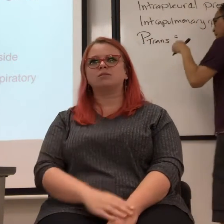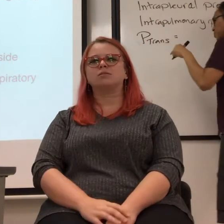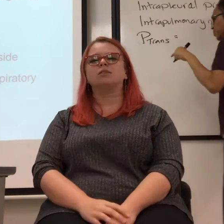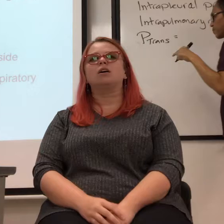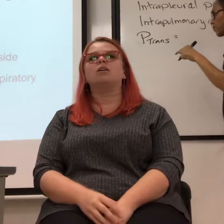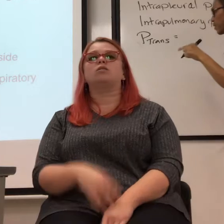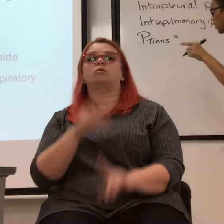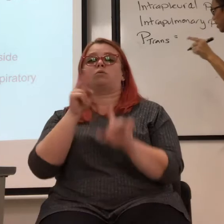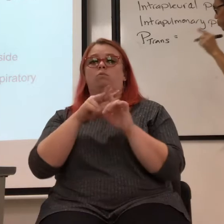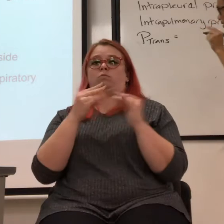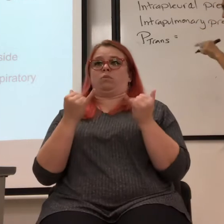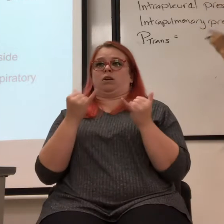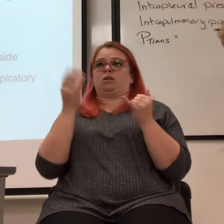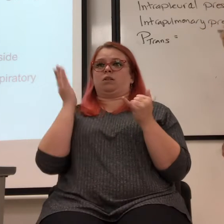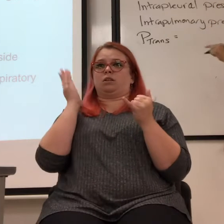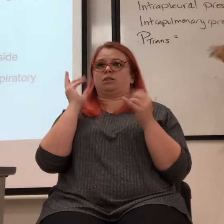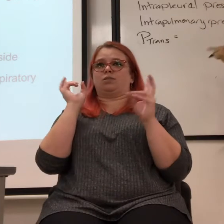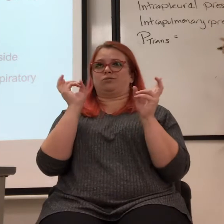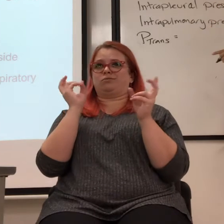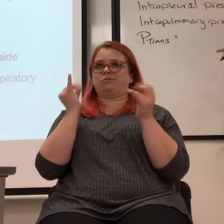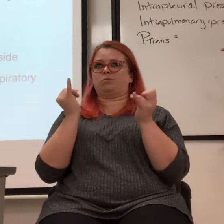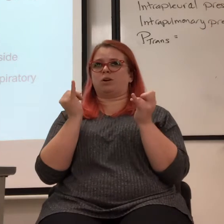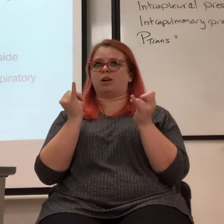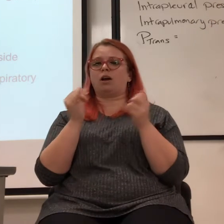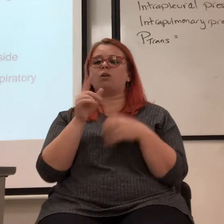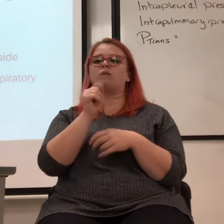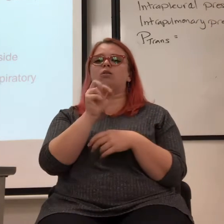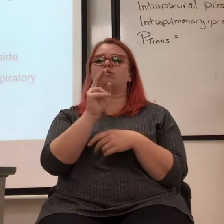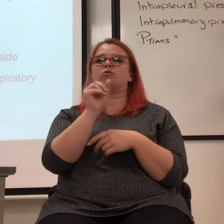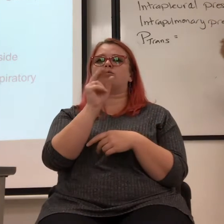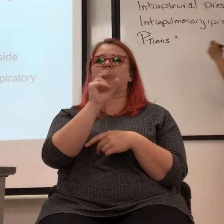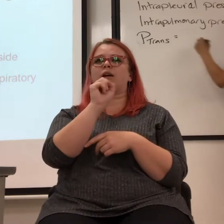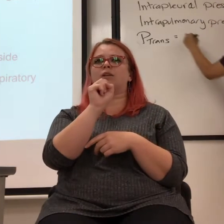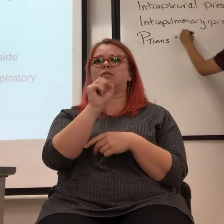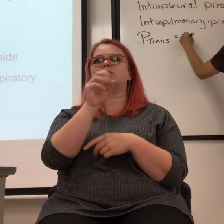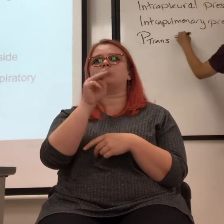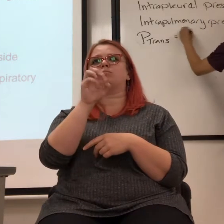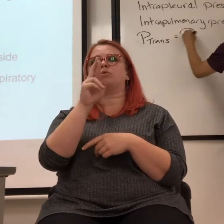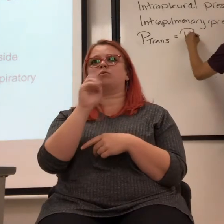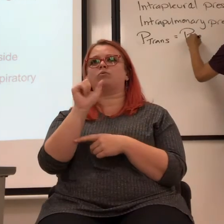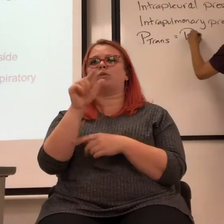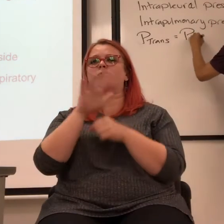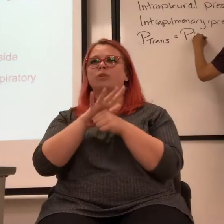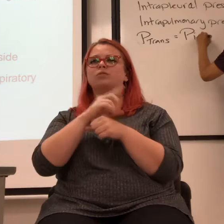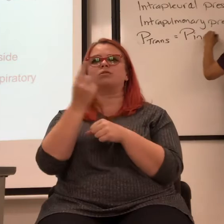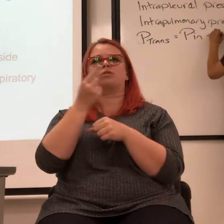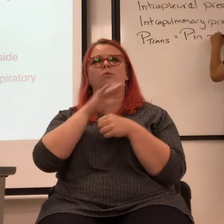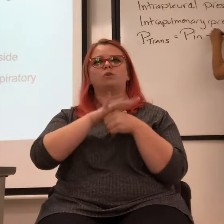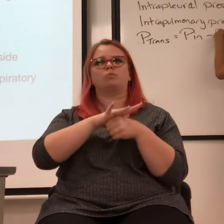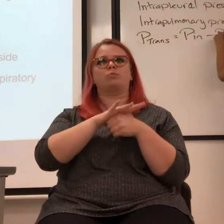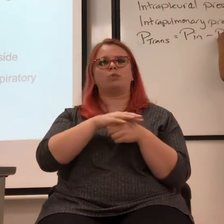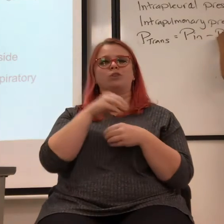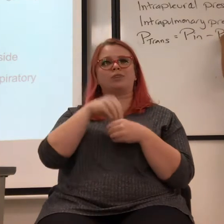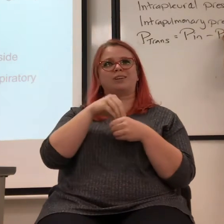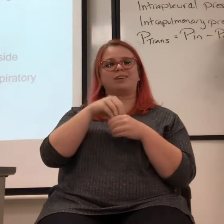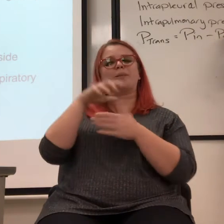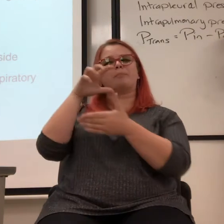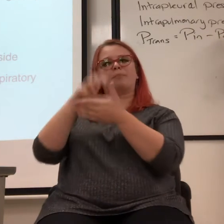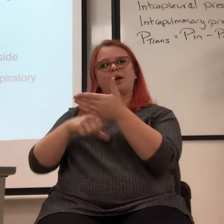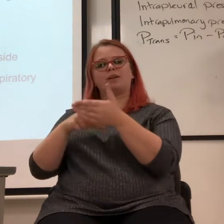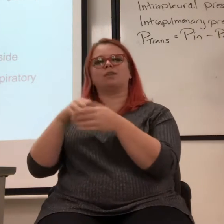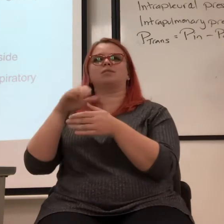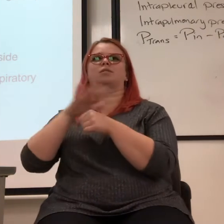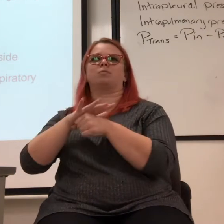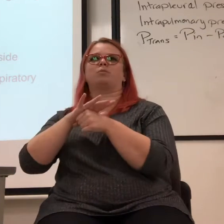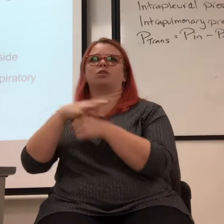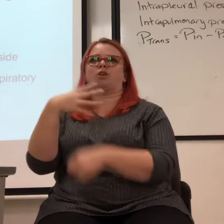to this lecture, transmural pressure is always pressure in minus pressure out. It's always